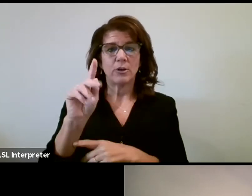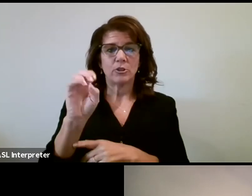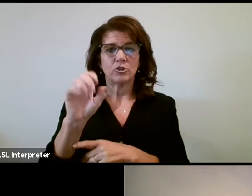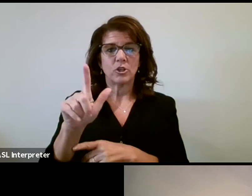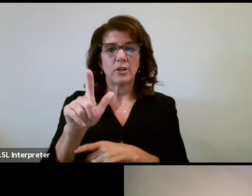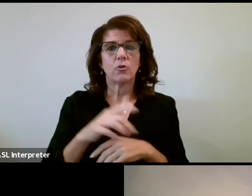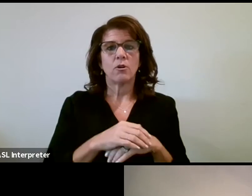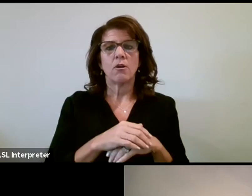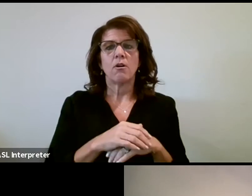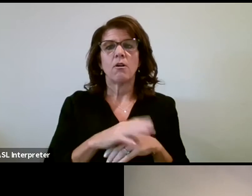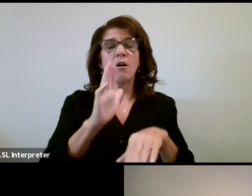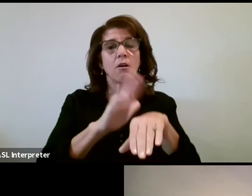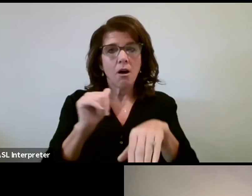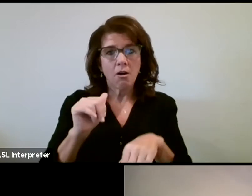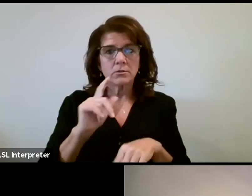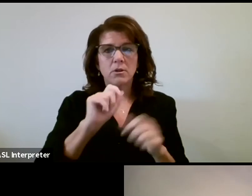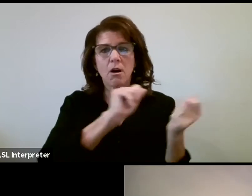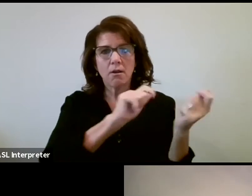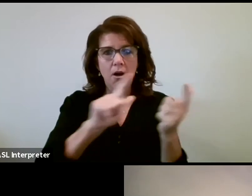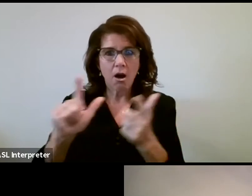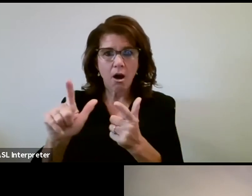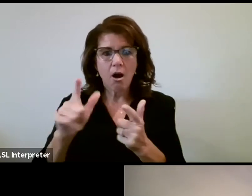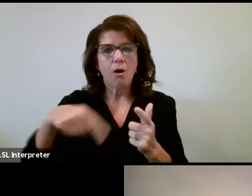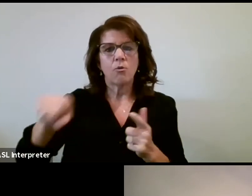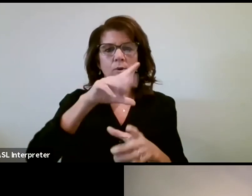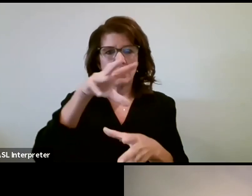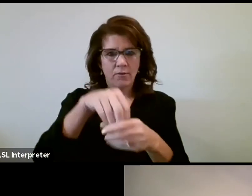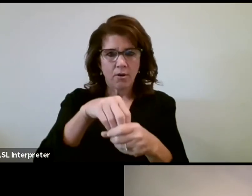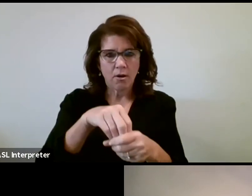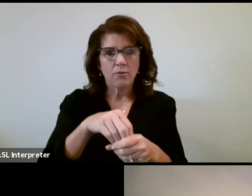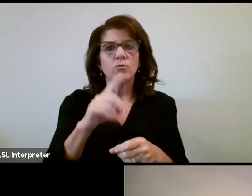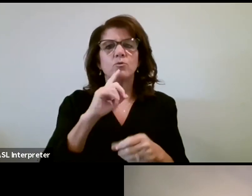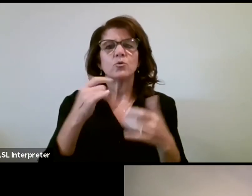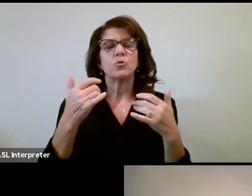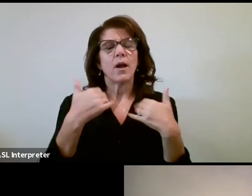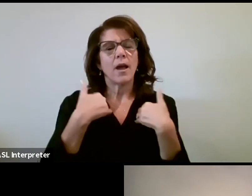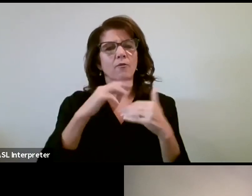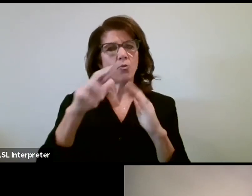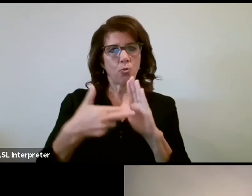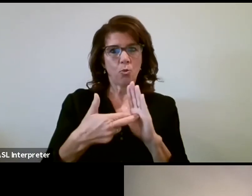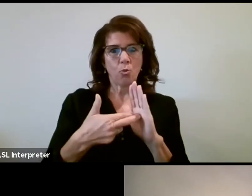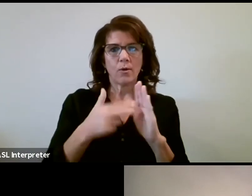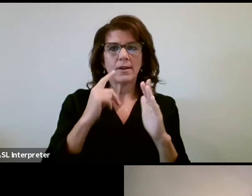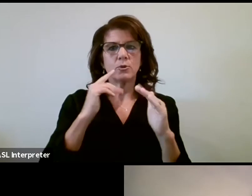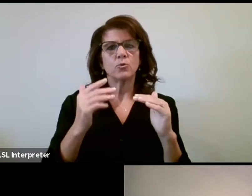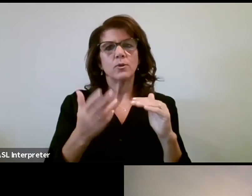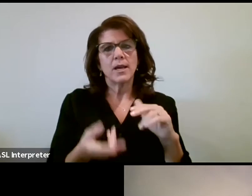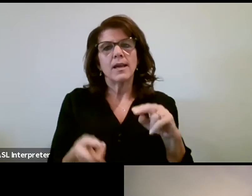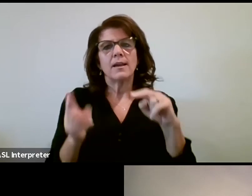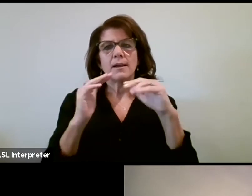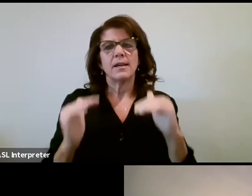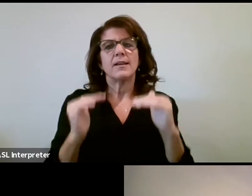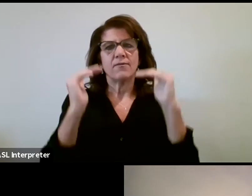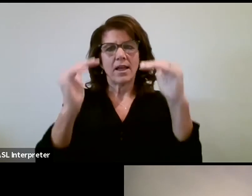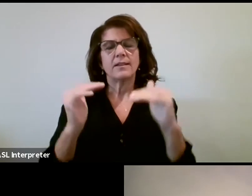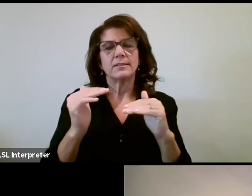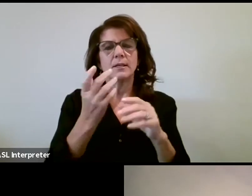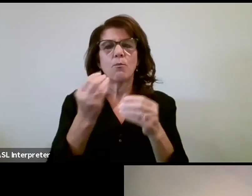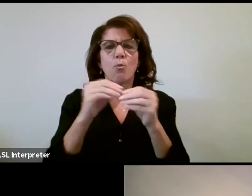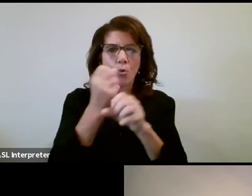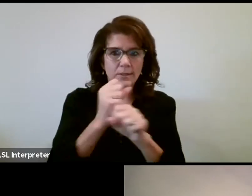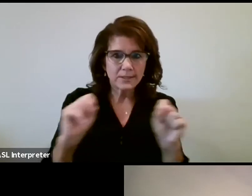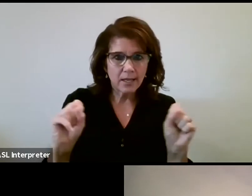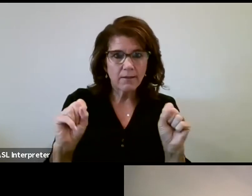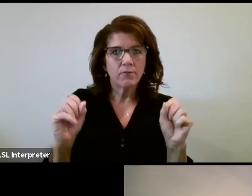calls upon all stakeholders to play a role in advancing a safer,